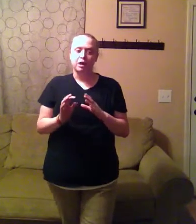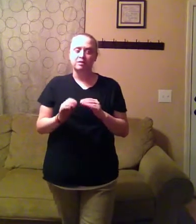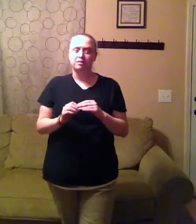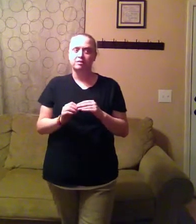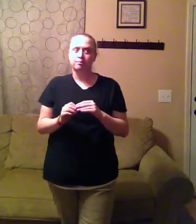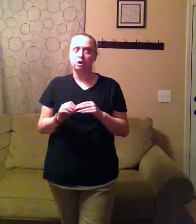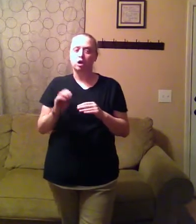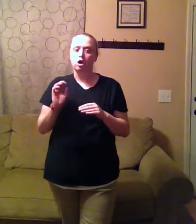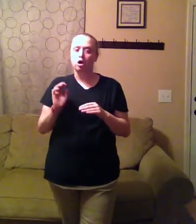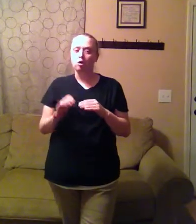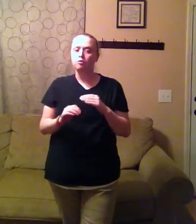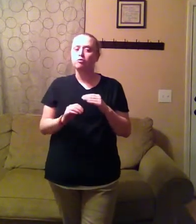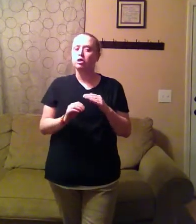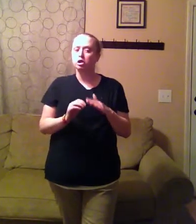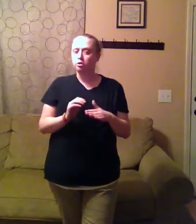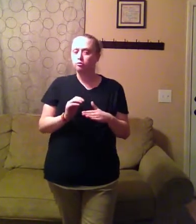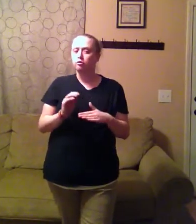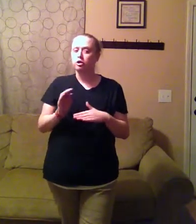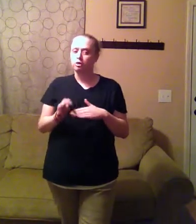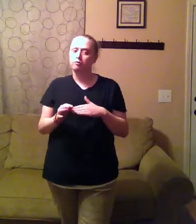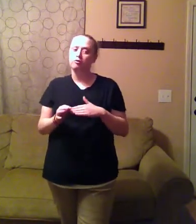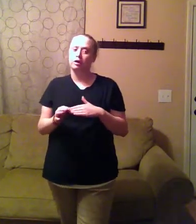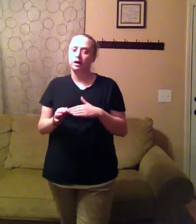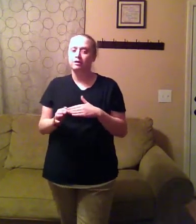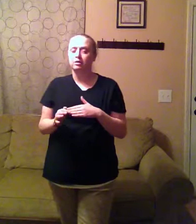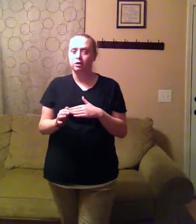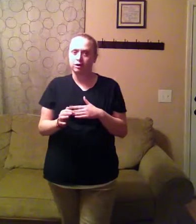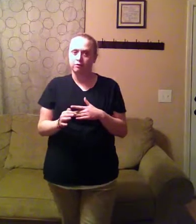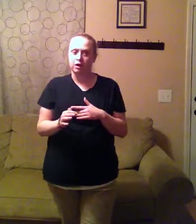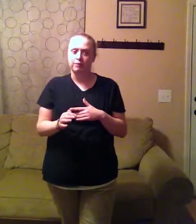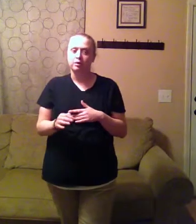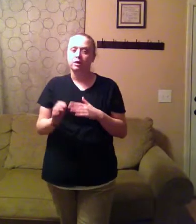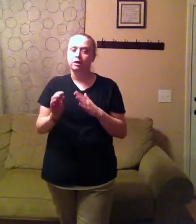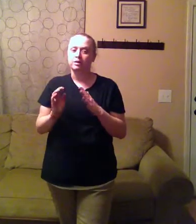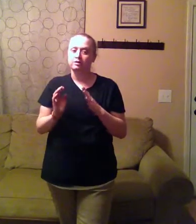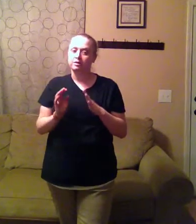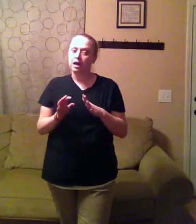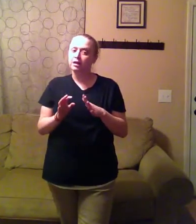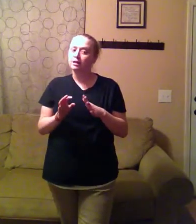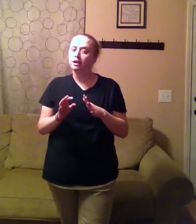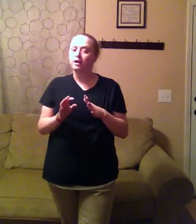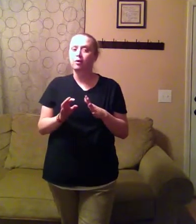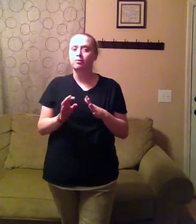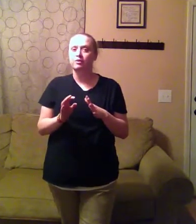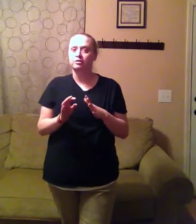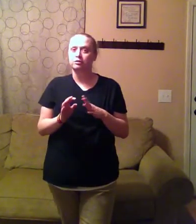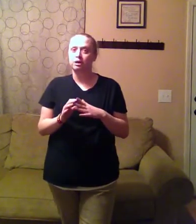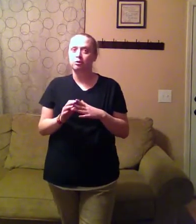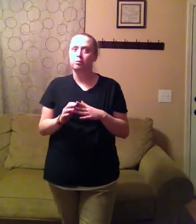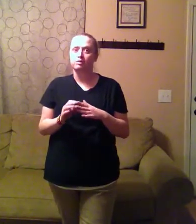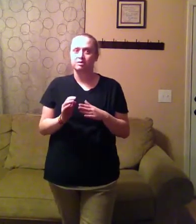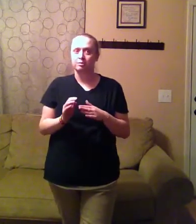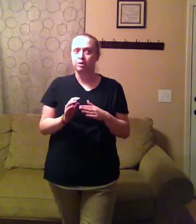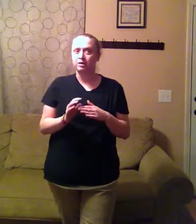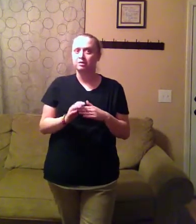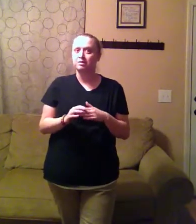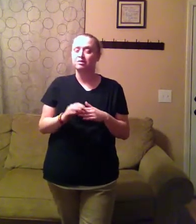practicing something over and over and over again until you get it right. Exactly like how Professor Kinkle wants us to practice these